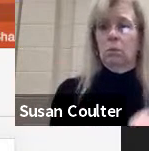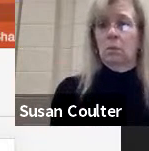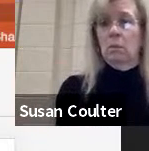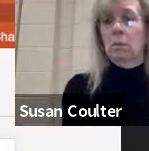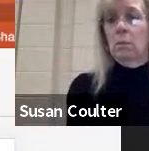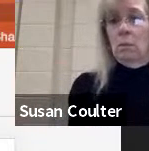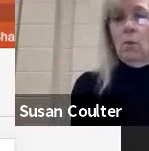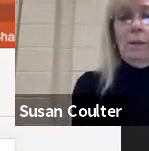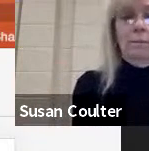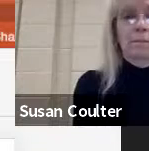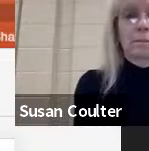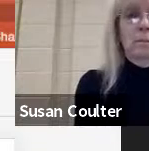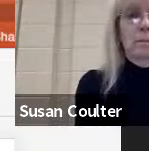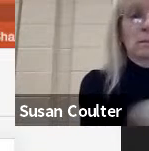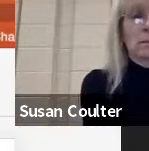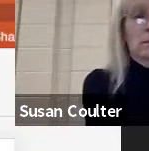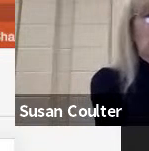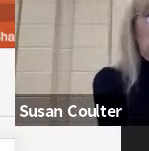Okay.